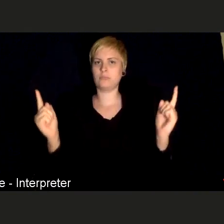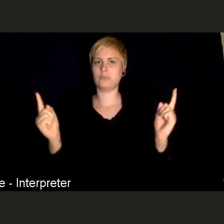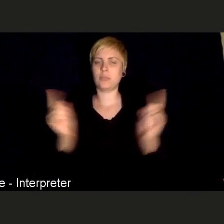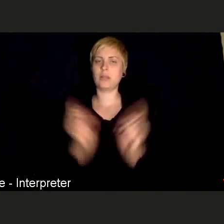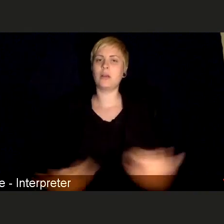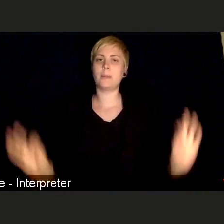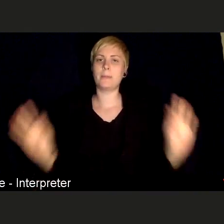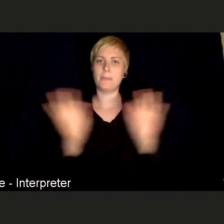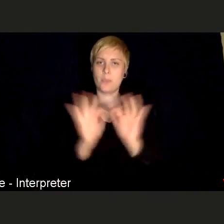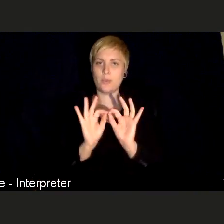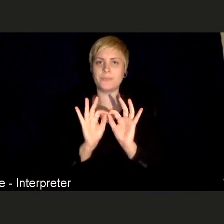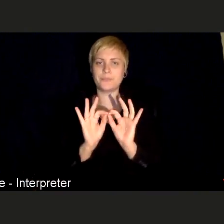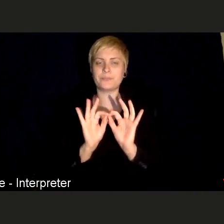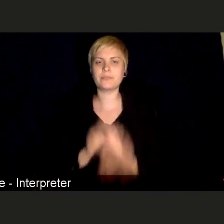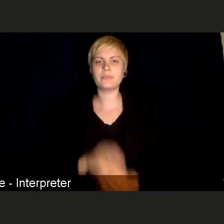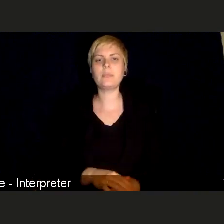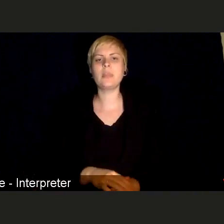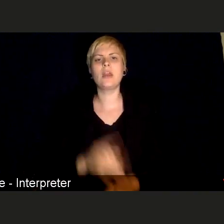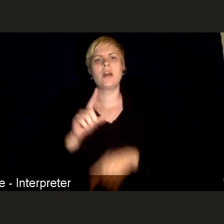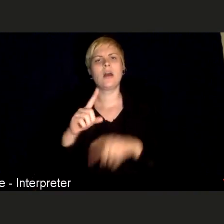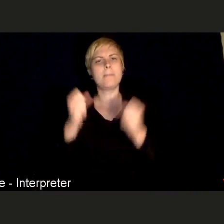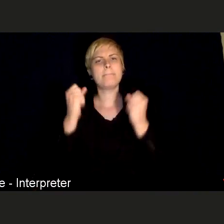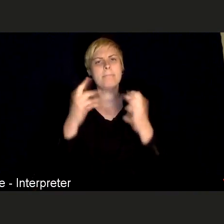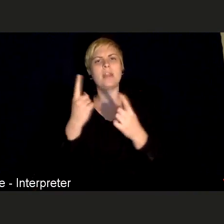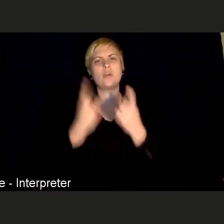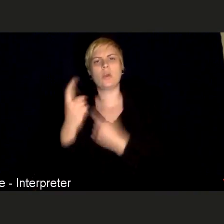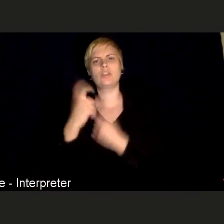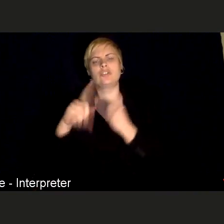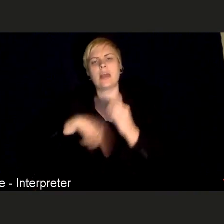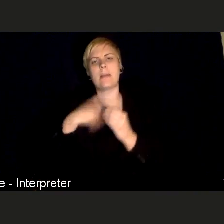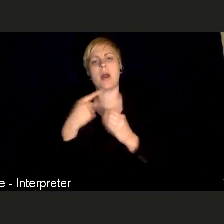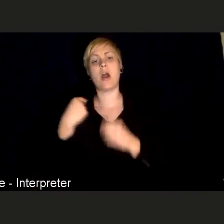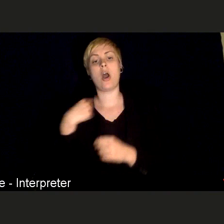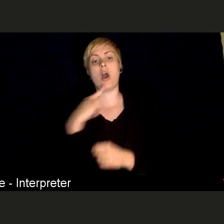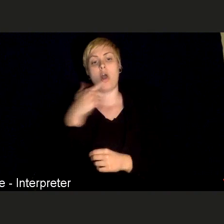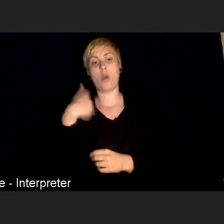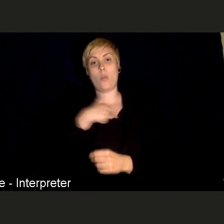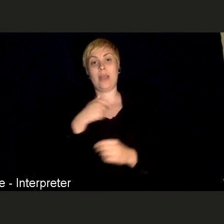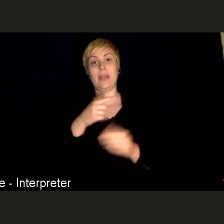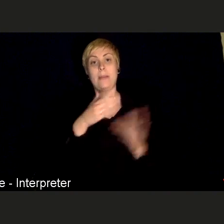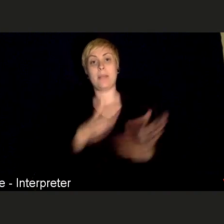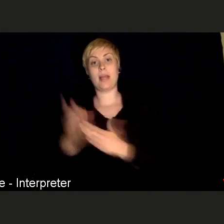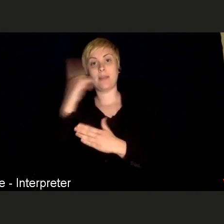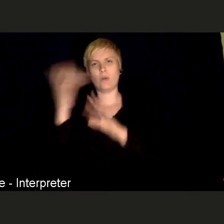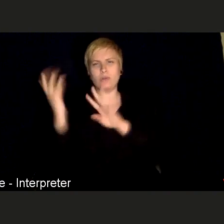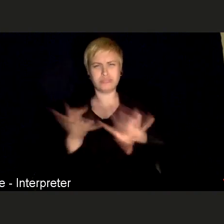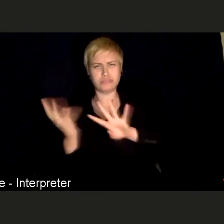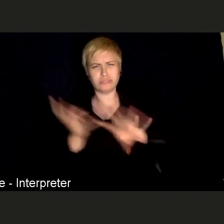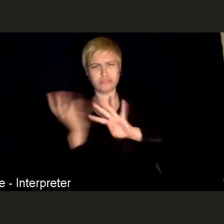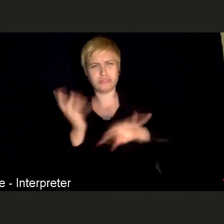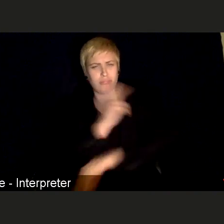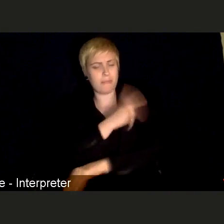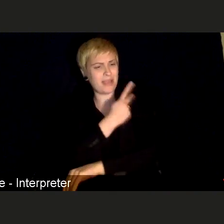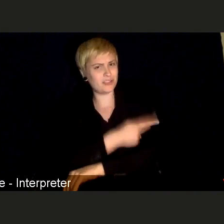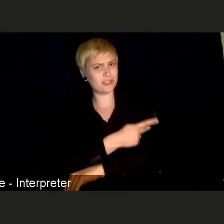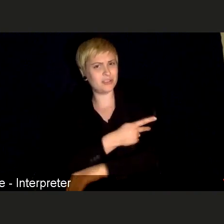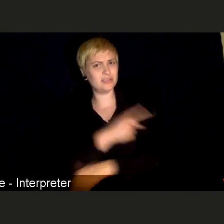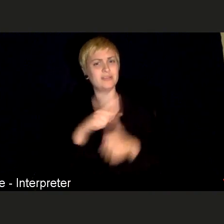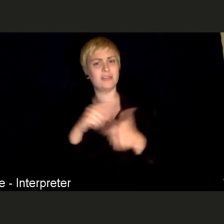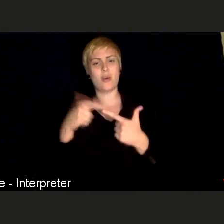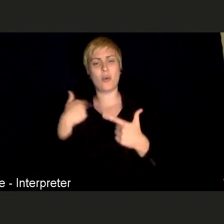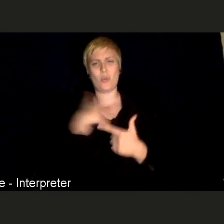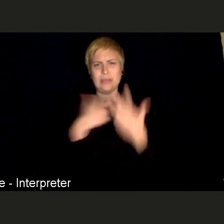A variety of questions about, are we planning for the influx of patients? Do we have shortages of team